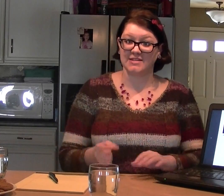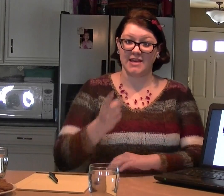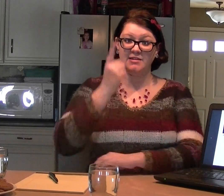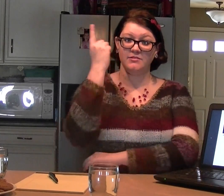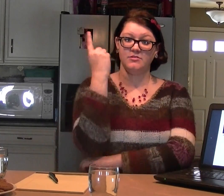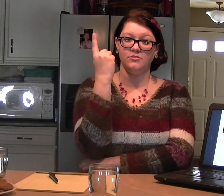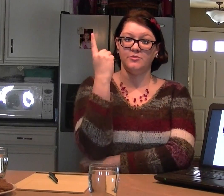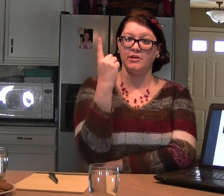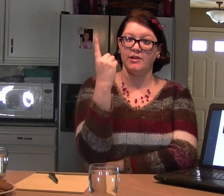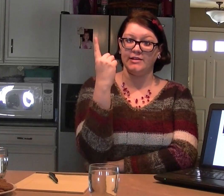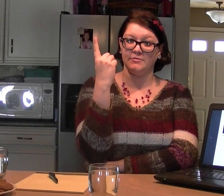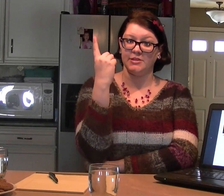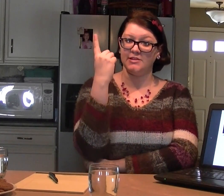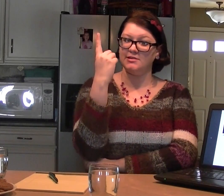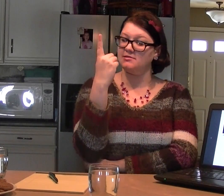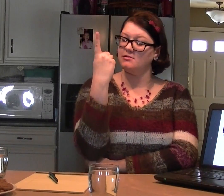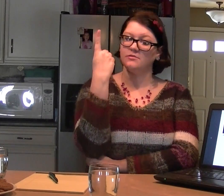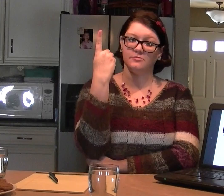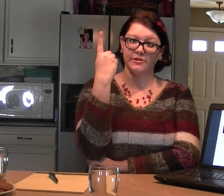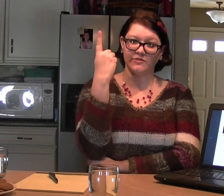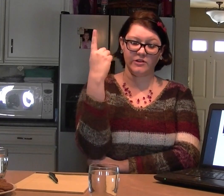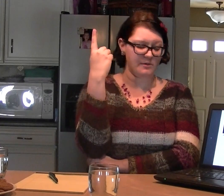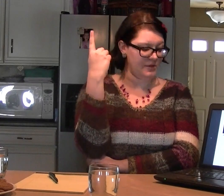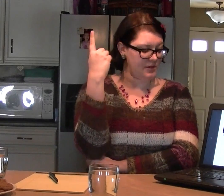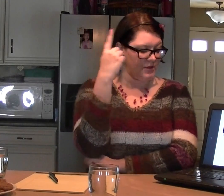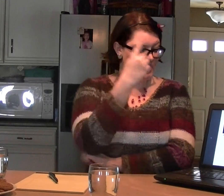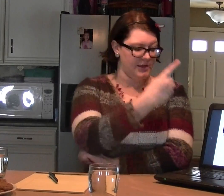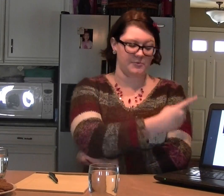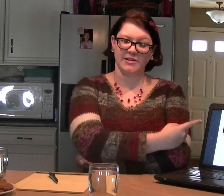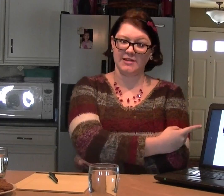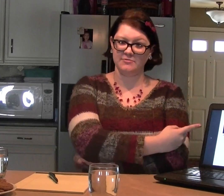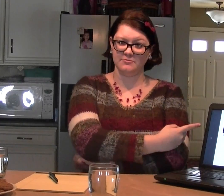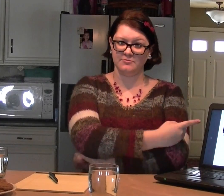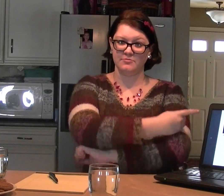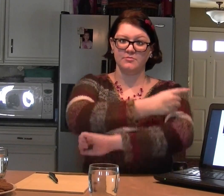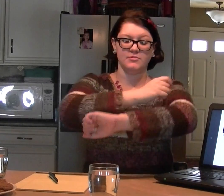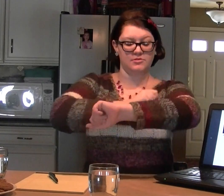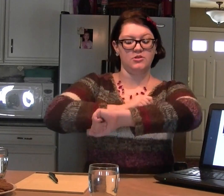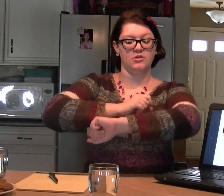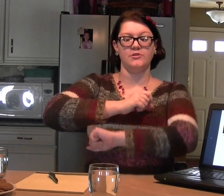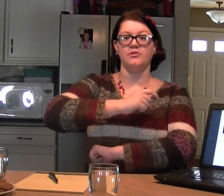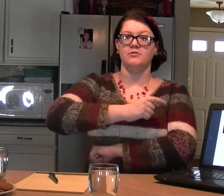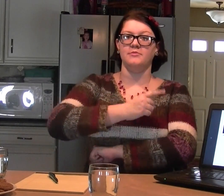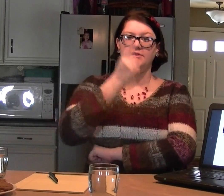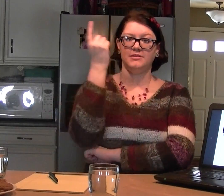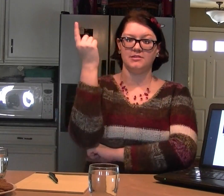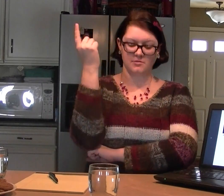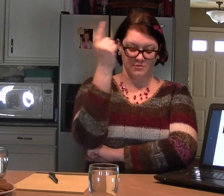day, you bring your hand up like this, point your finger up, you bring it down, and your other arm is